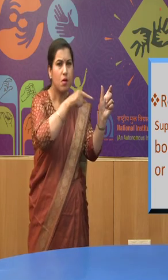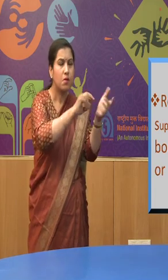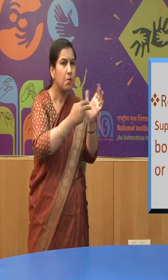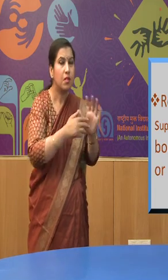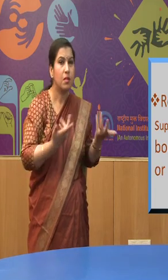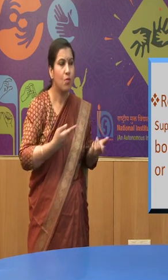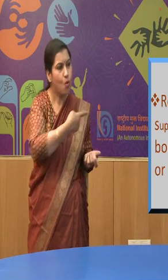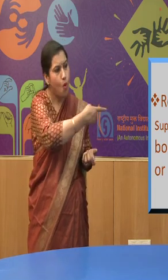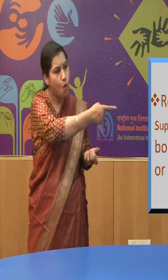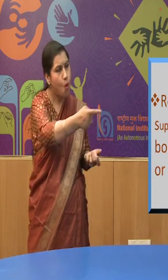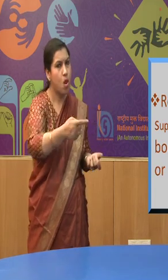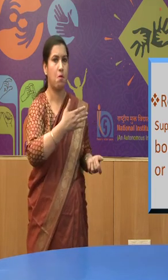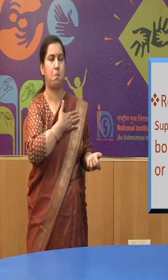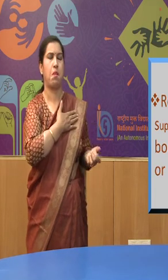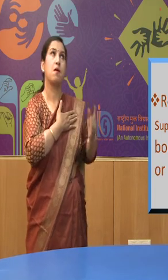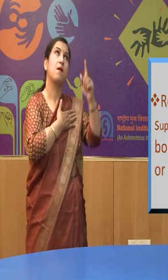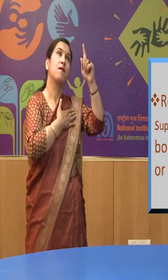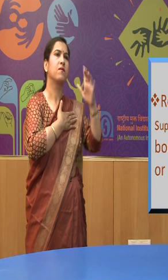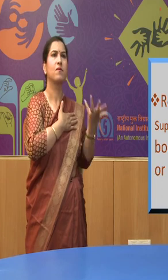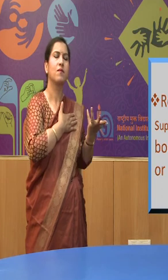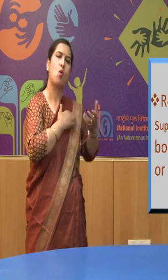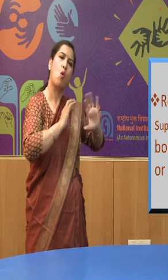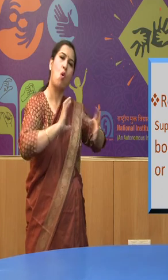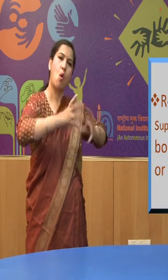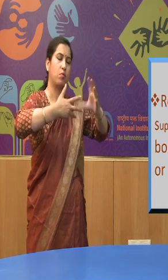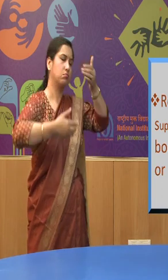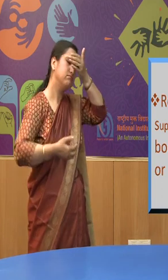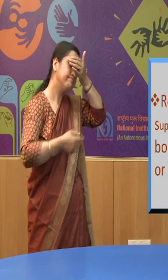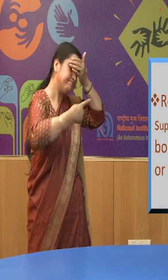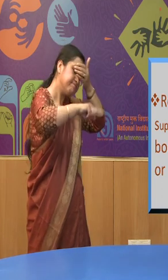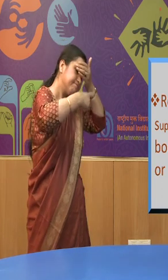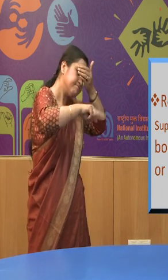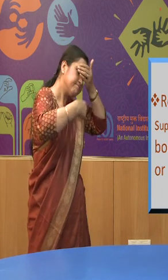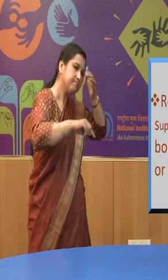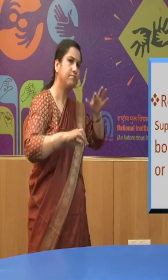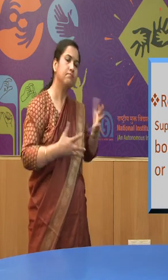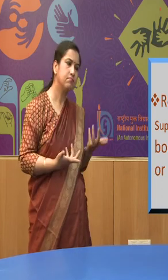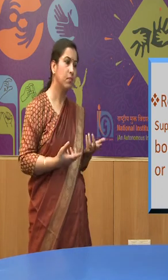Superstition is a belief born out of ignorance or fear.